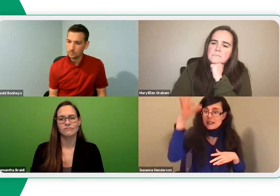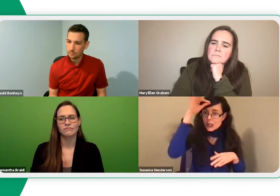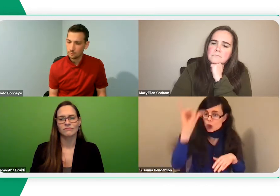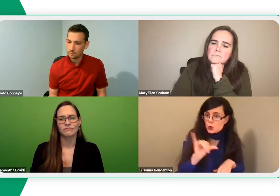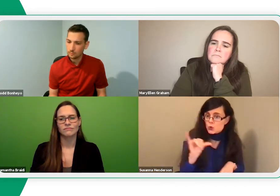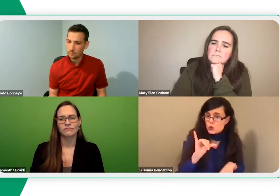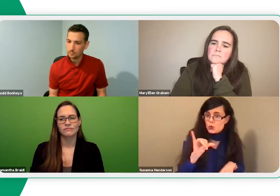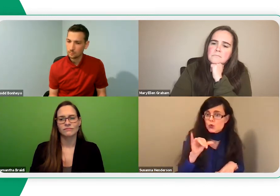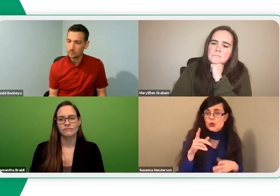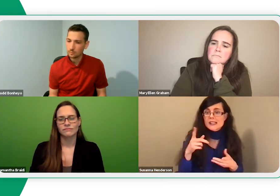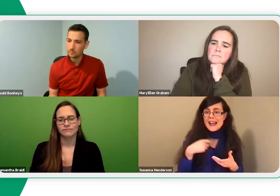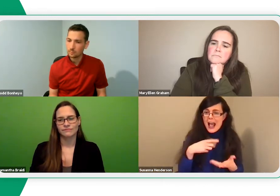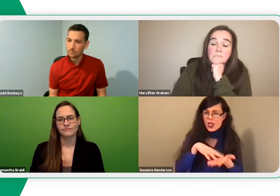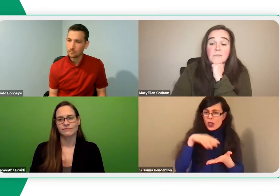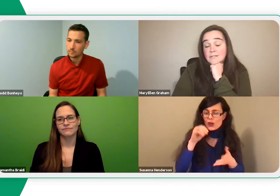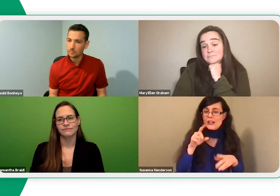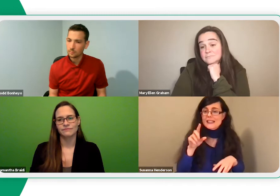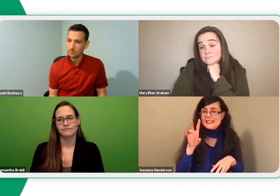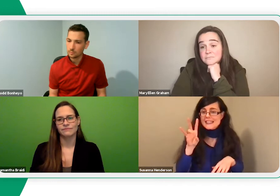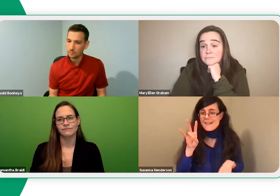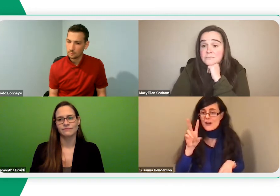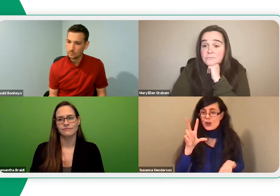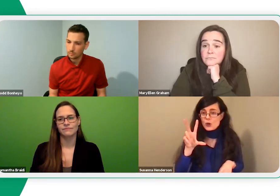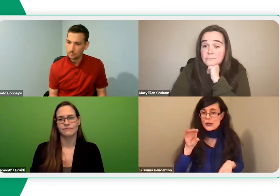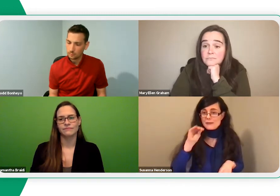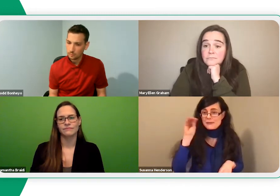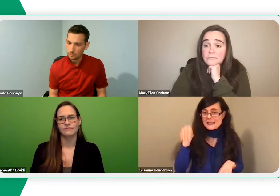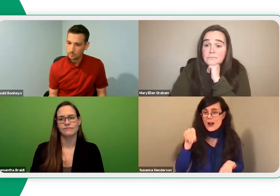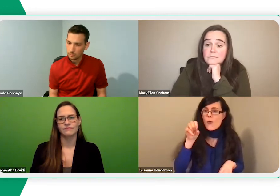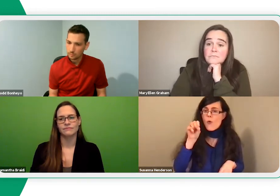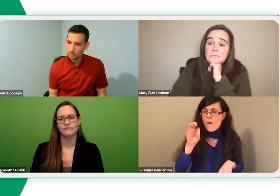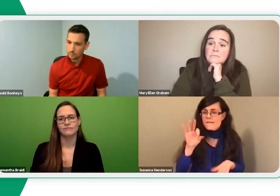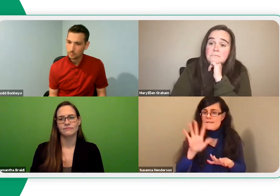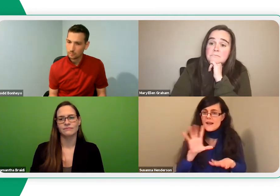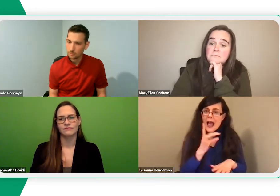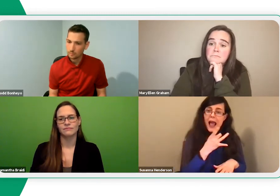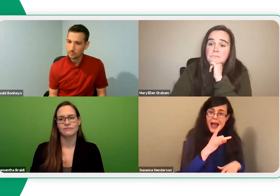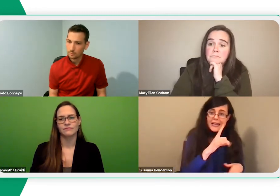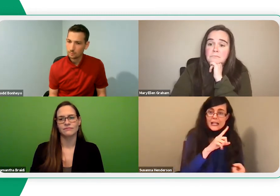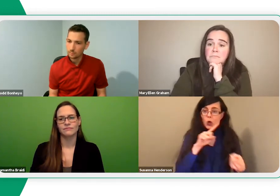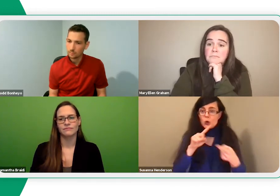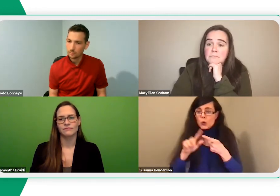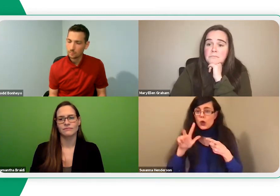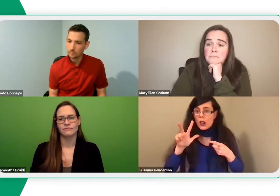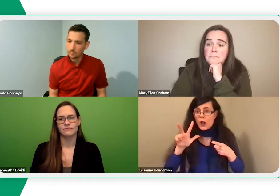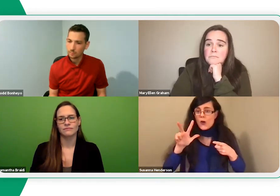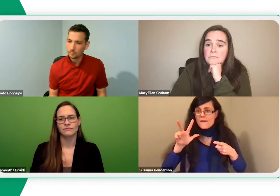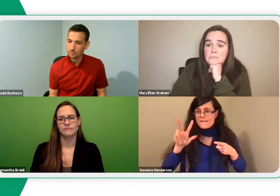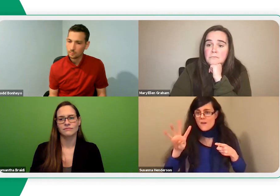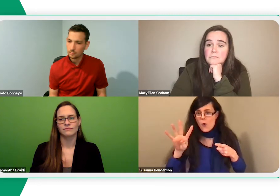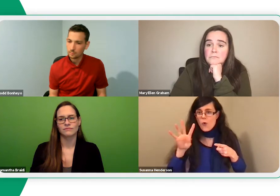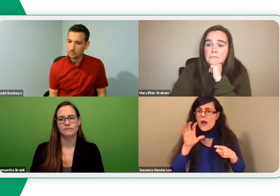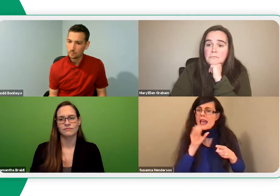learning a lot of things. And so I think that often even hearing parents don't understand. They don't understand, the